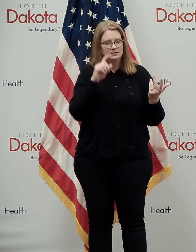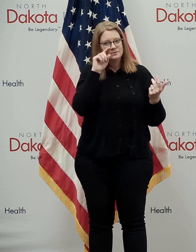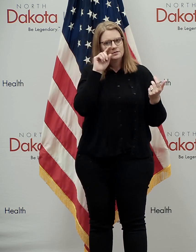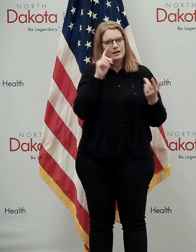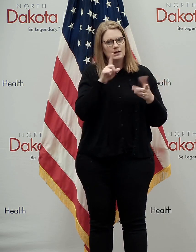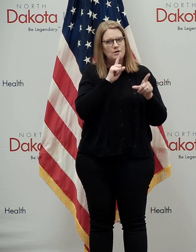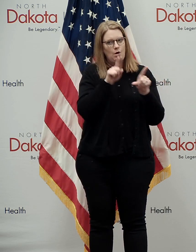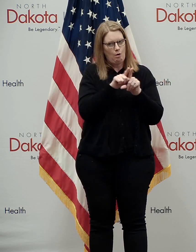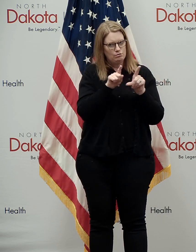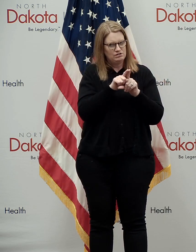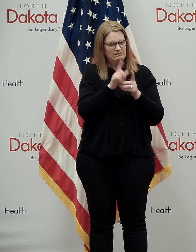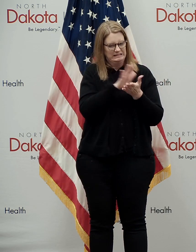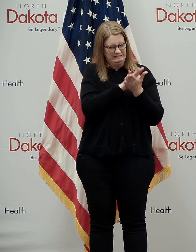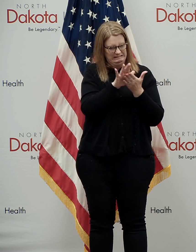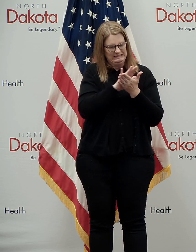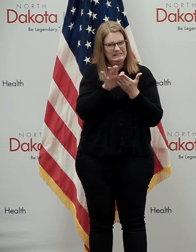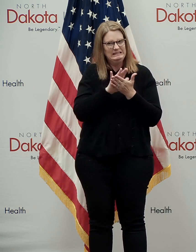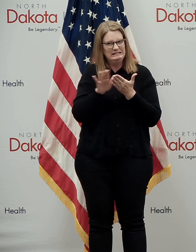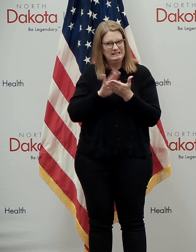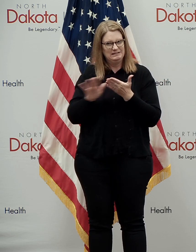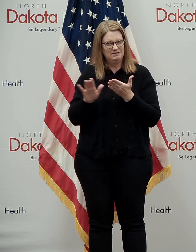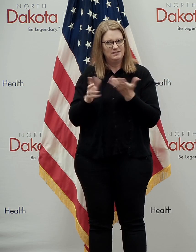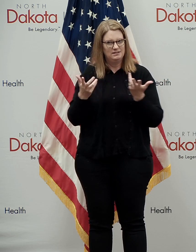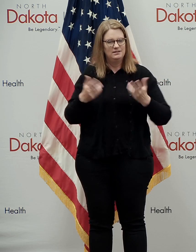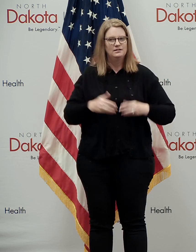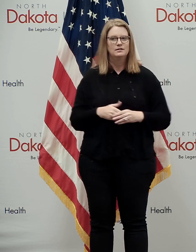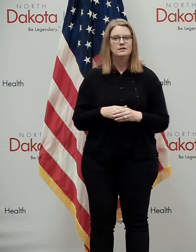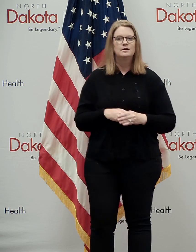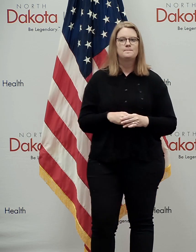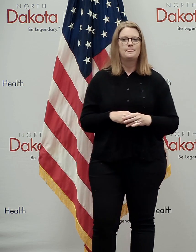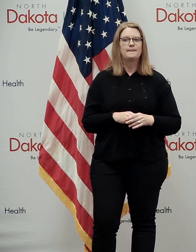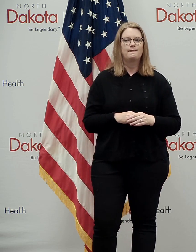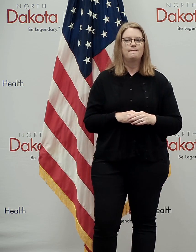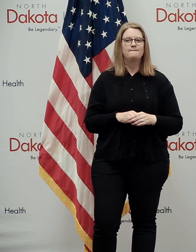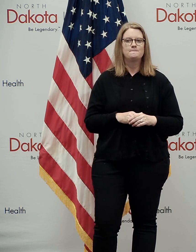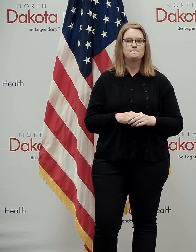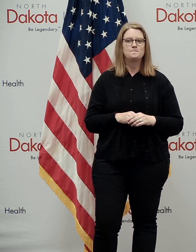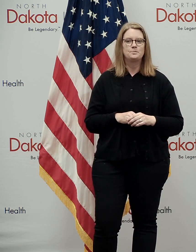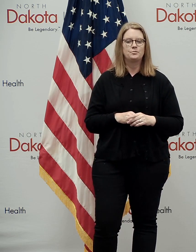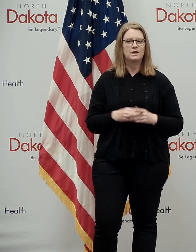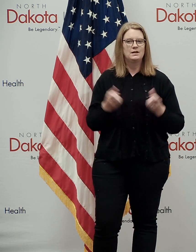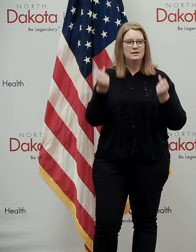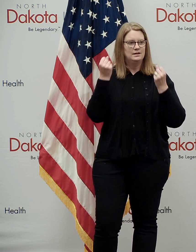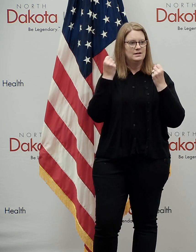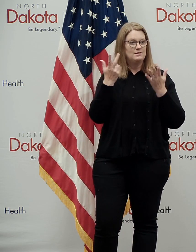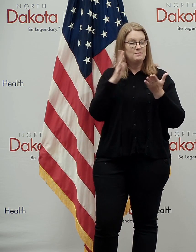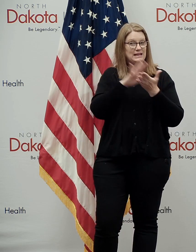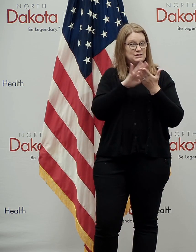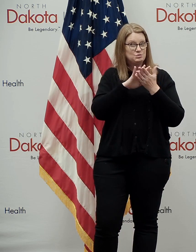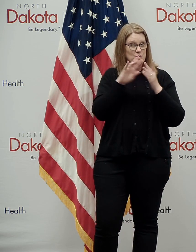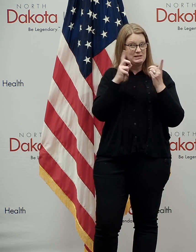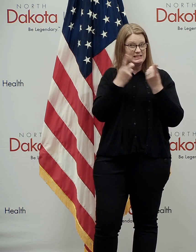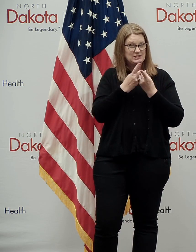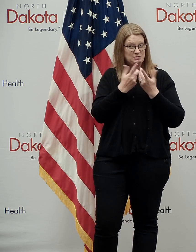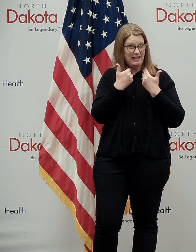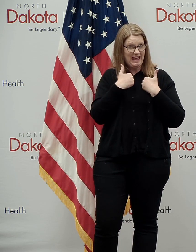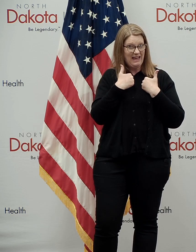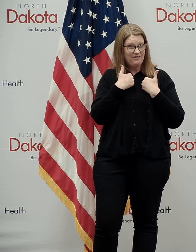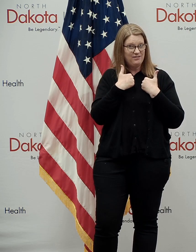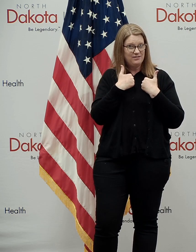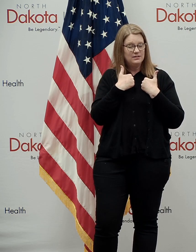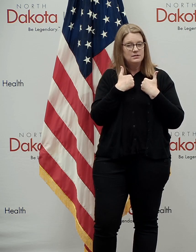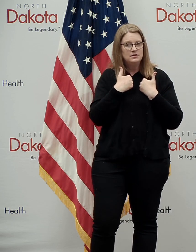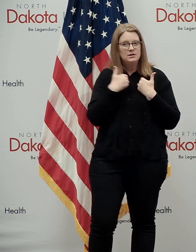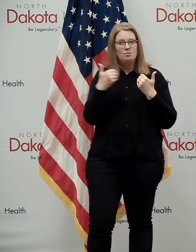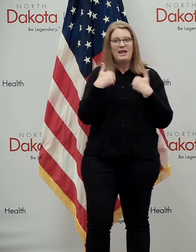deep cleaning in between the uses of their commons areas. And so there's as many school districts as we have across the state. We have the